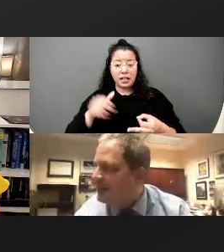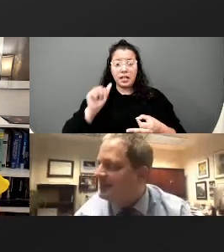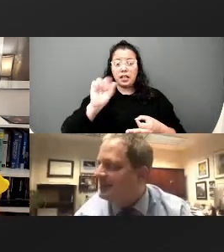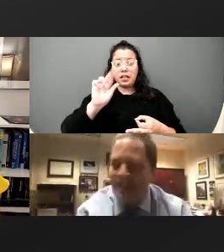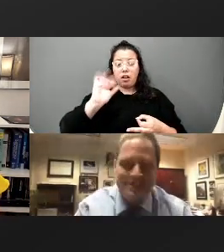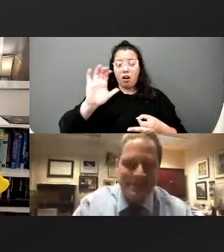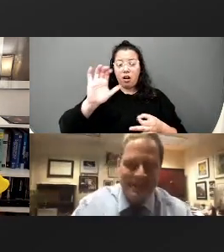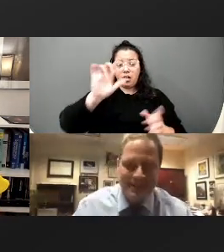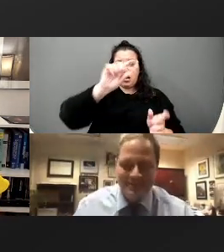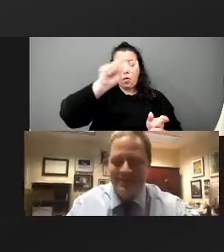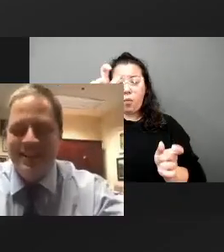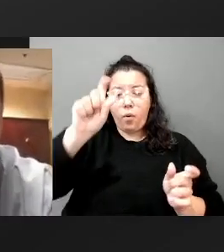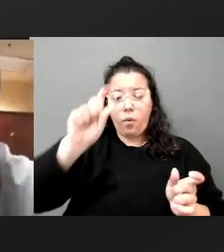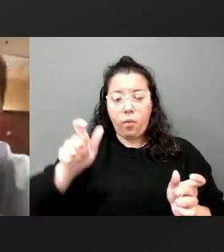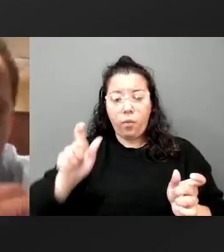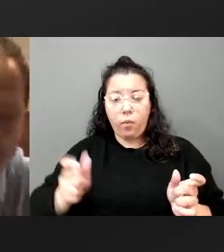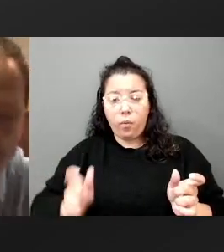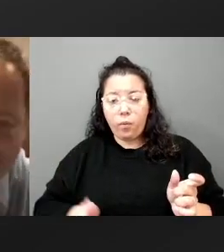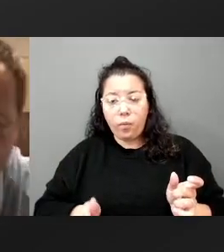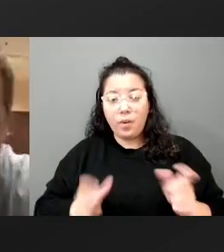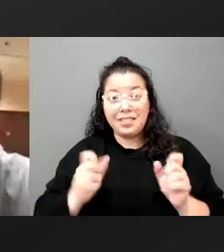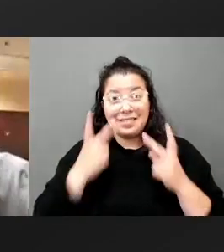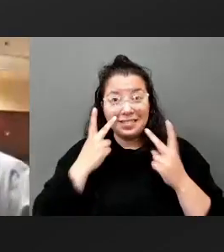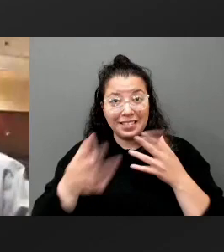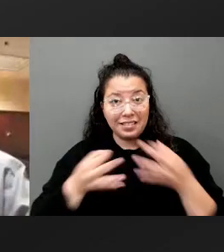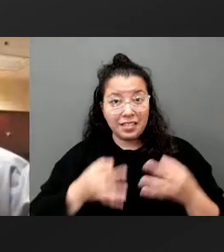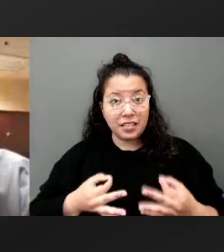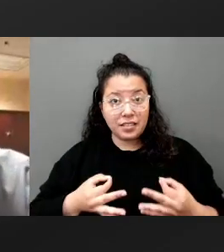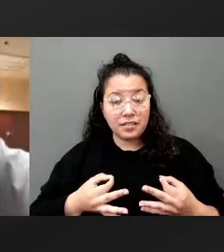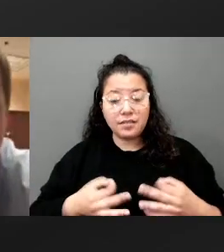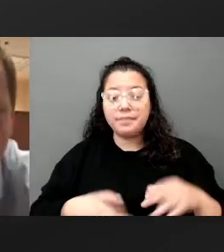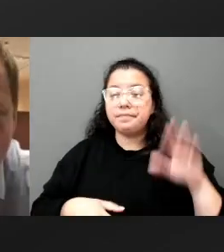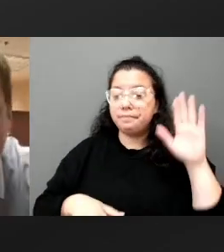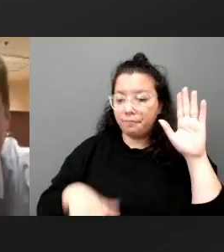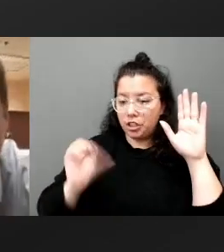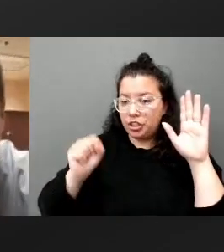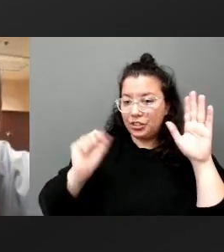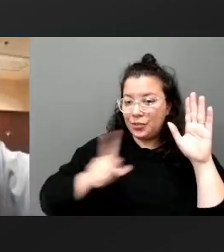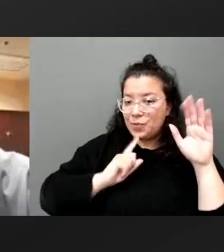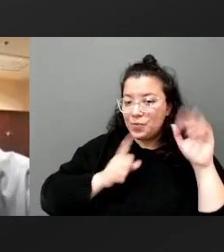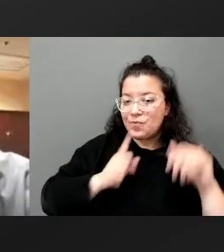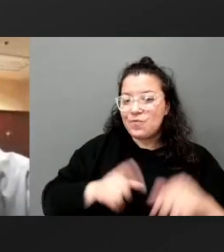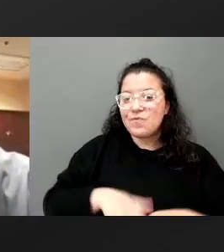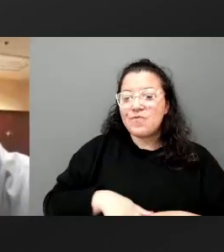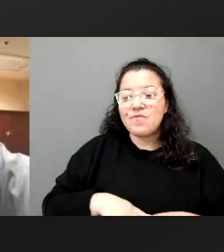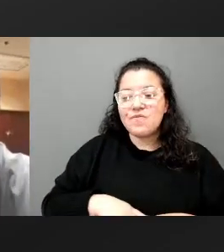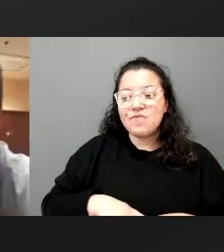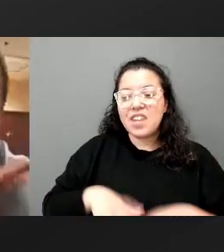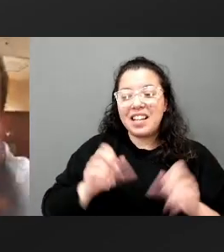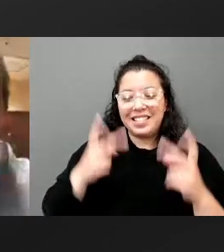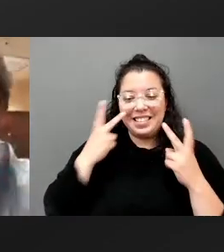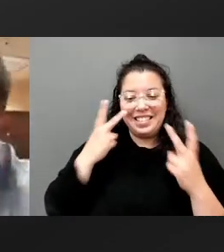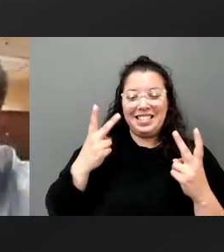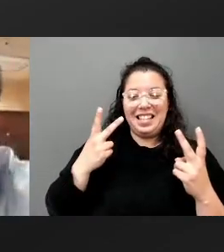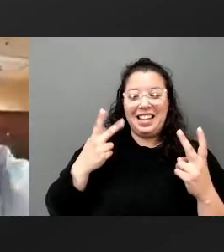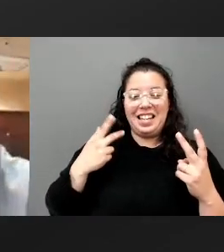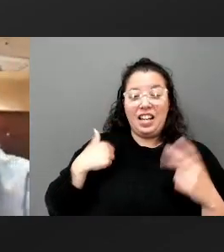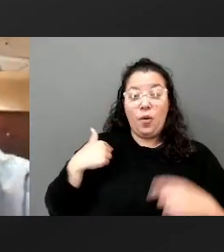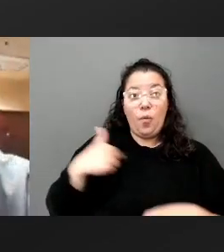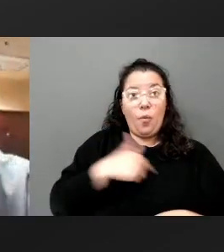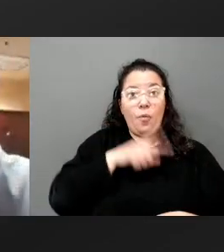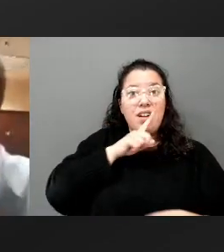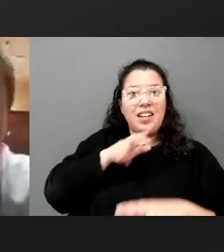I can speak to that. I think you'll see some of us who are sitting here Carter, we're a little bit distracted because there's this